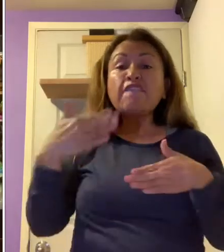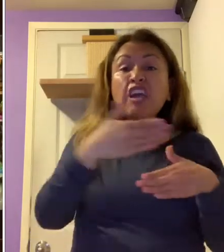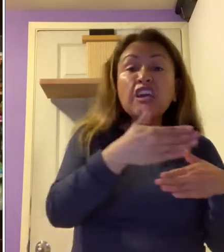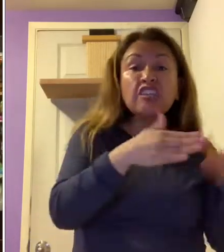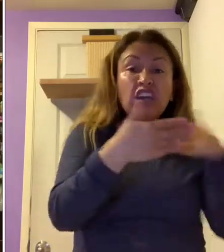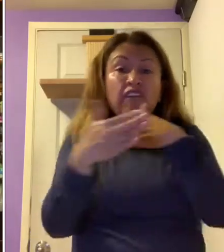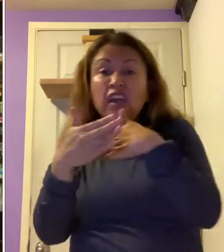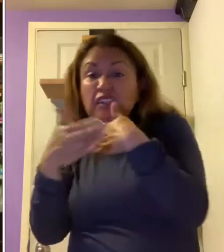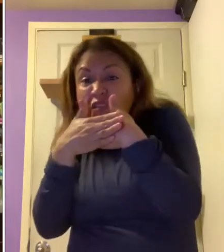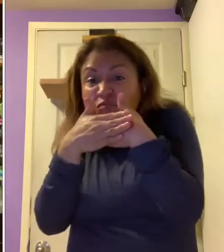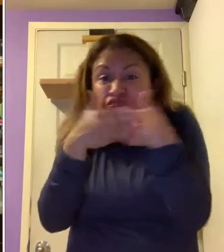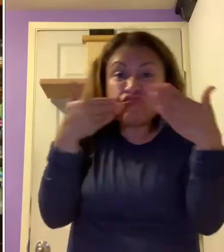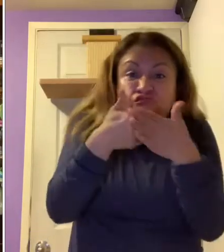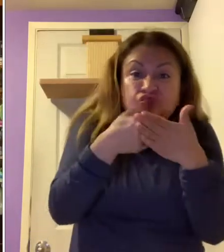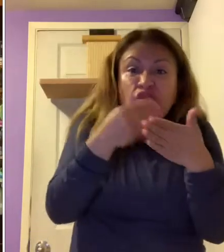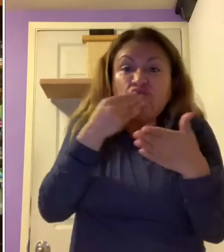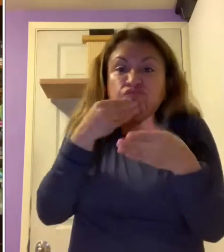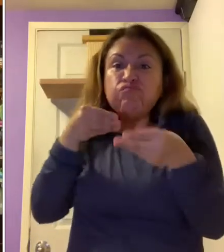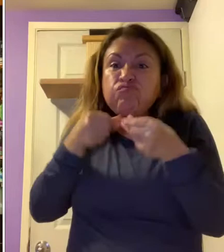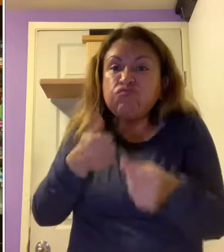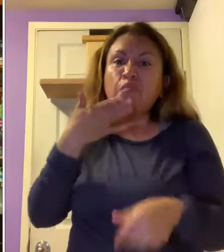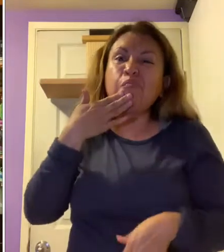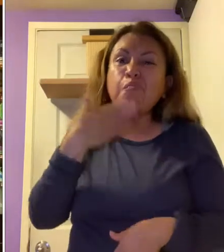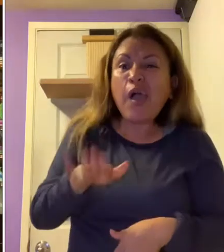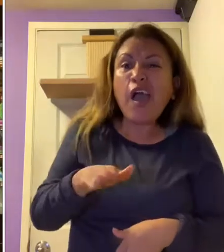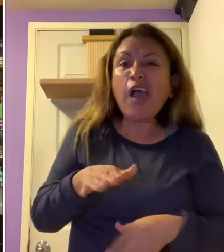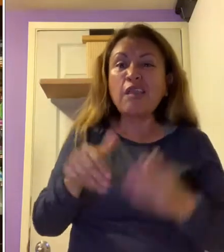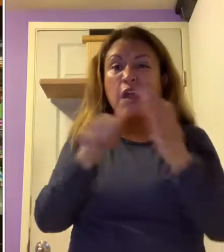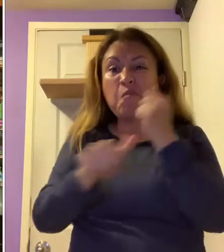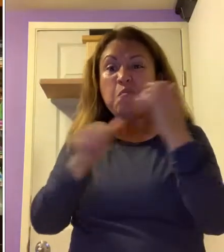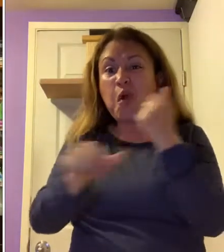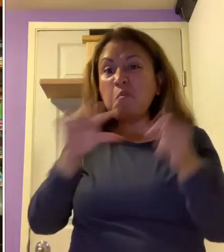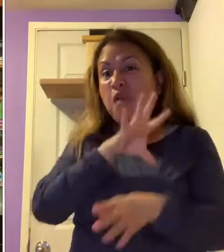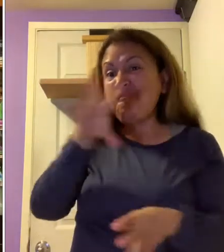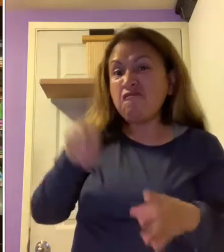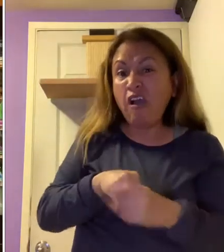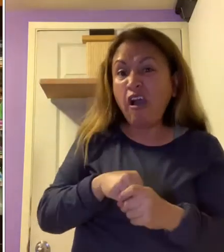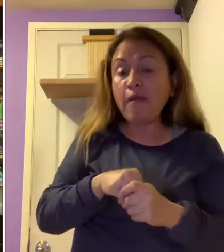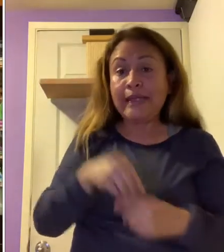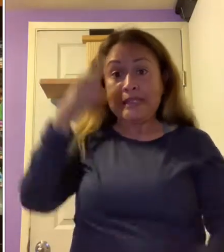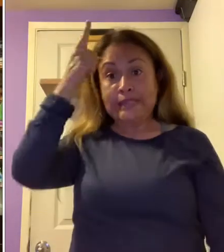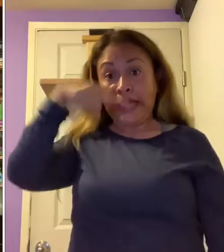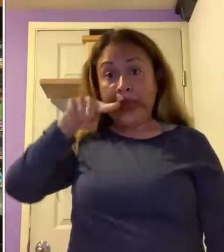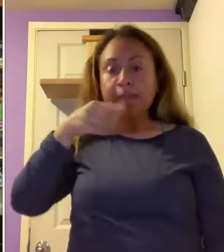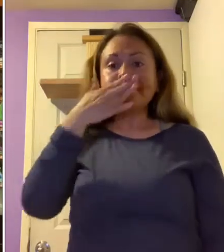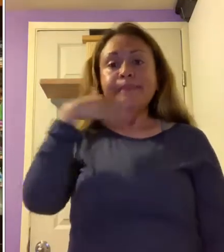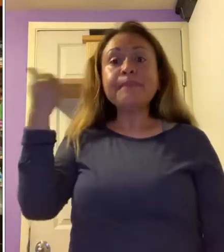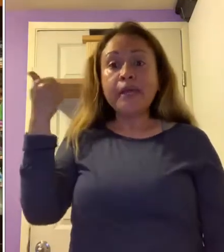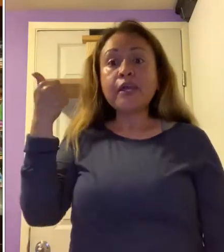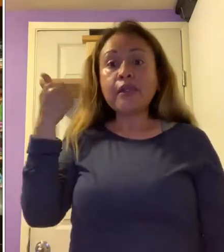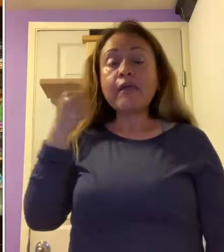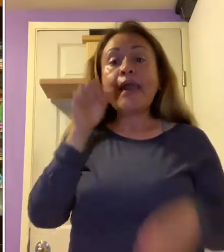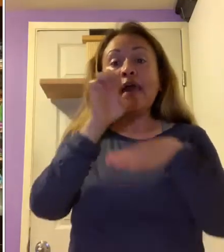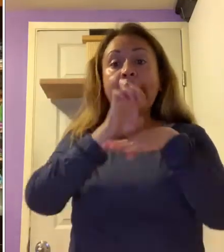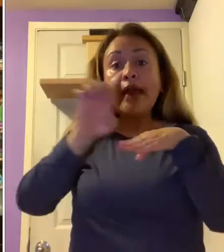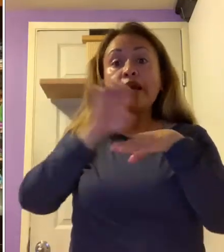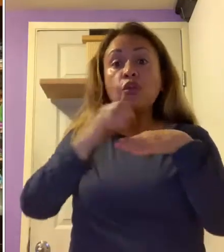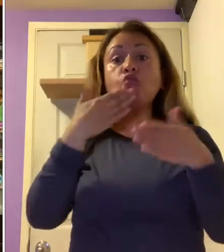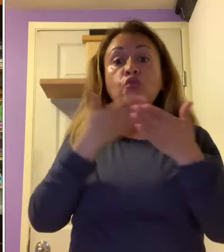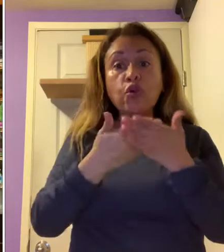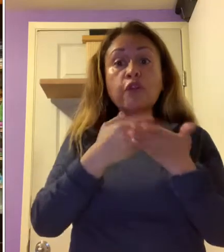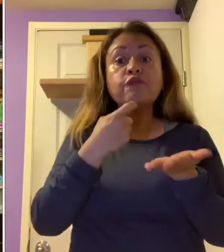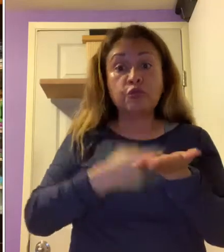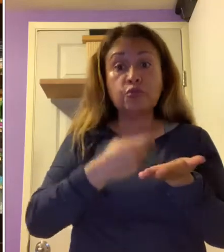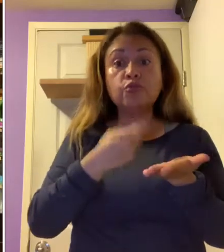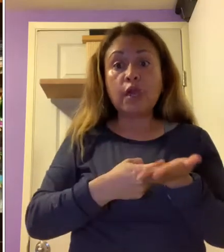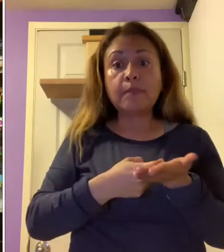they overcrowd the farming pools. They feed them really bad feed. There's excess poop in there. Thailand is much better. Ecuador